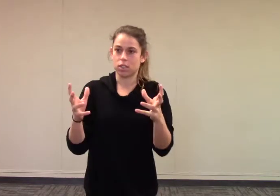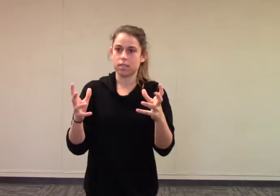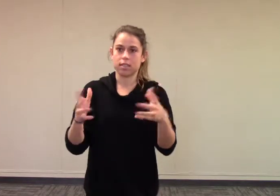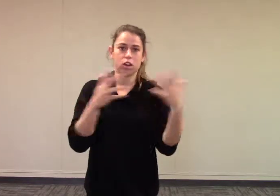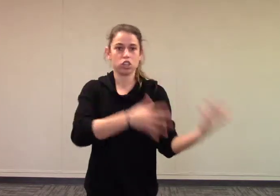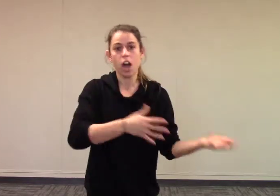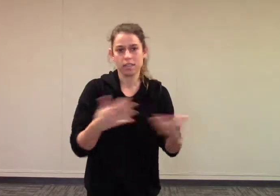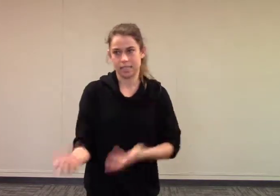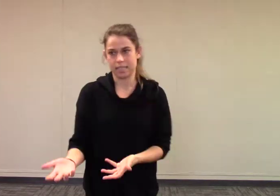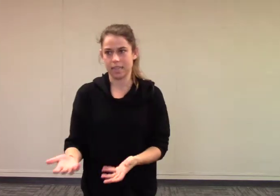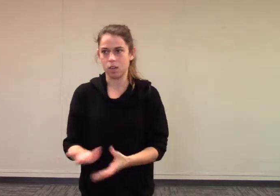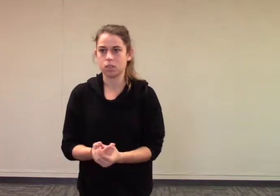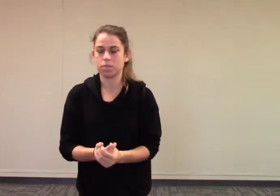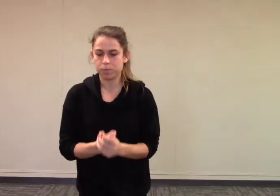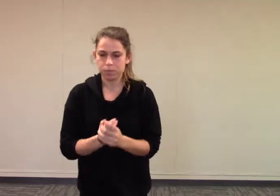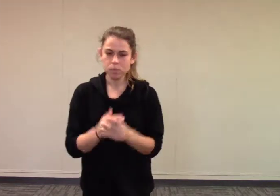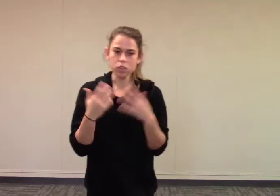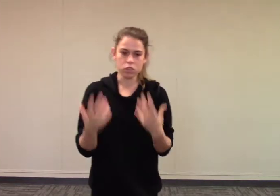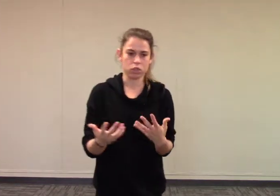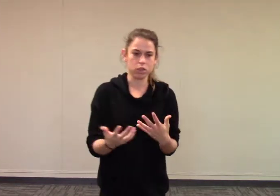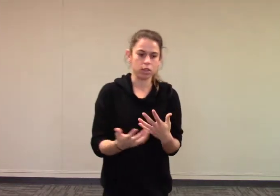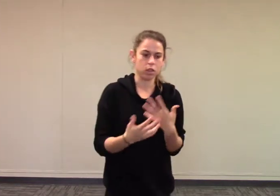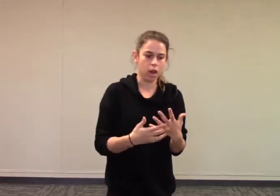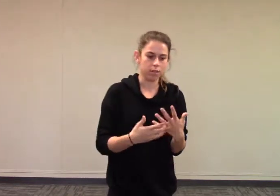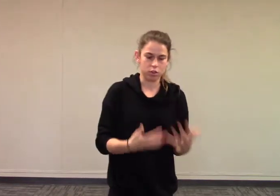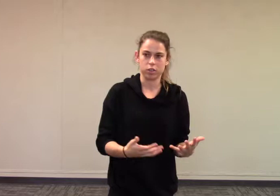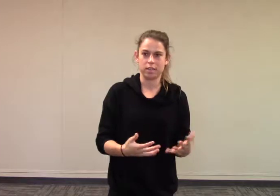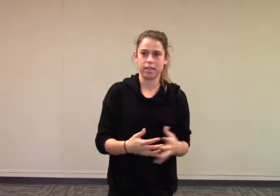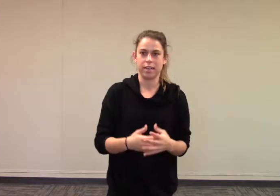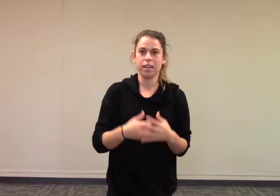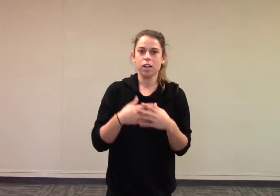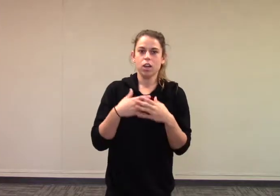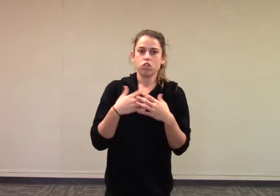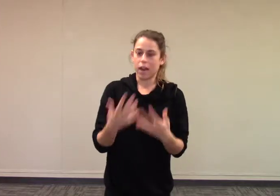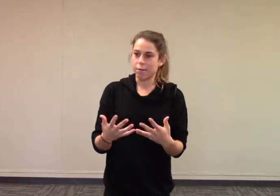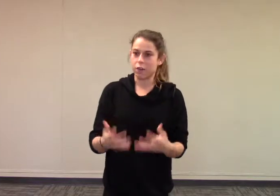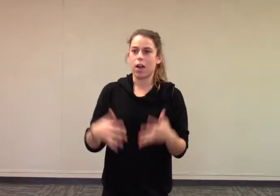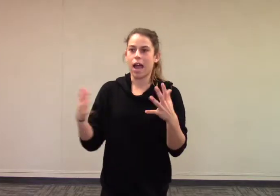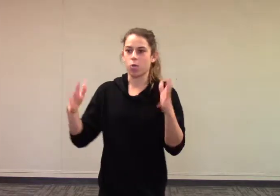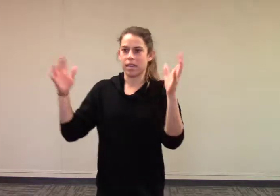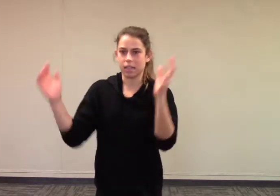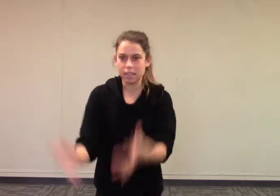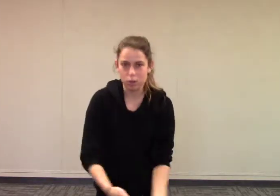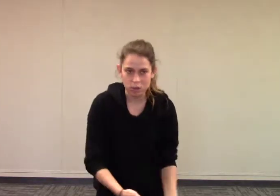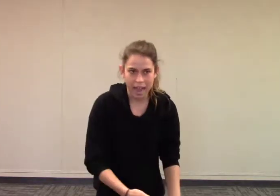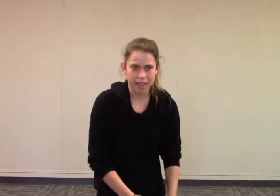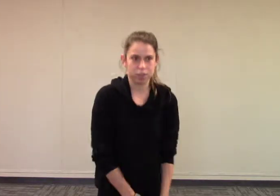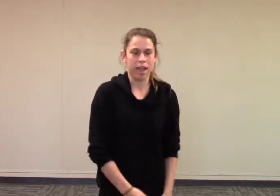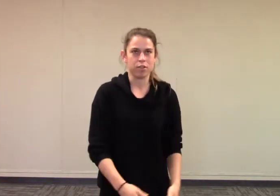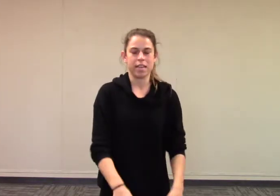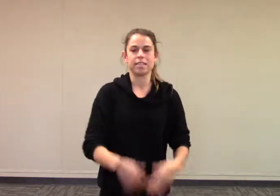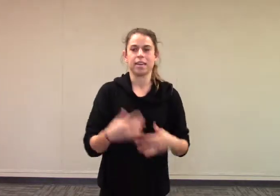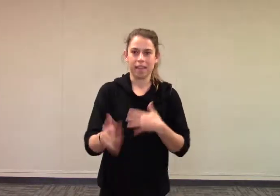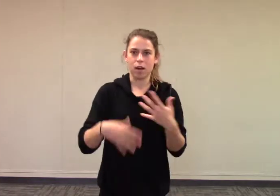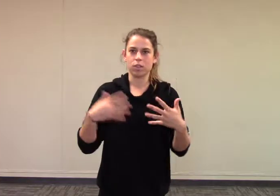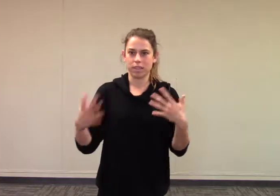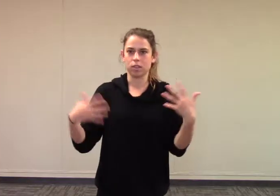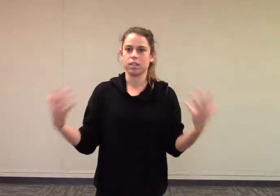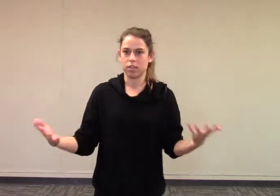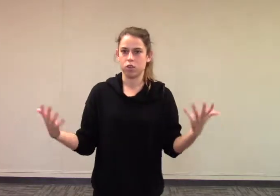that are toxic to cells. So there's a lot of interest in trying to figure out how we can clear those aggregates and allow the cell to continue